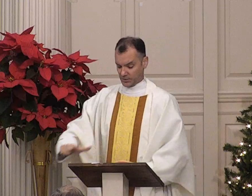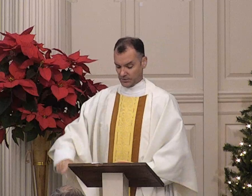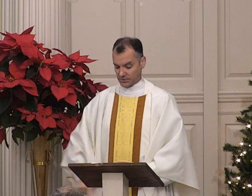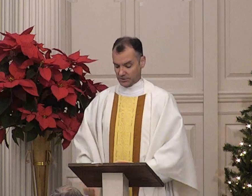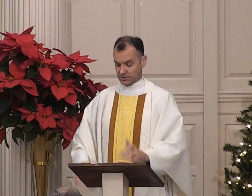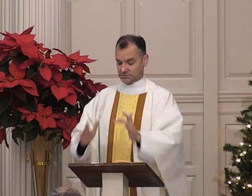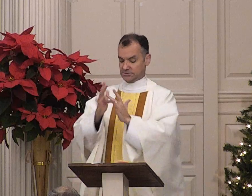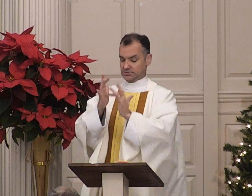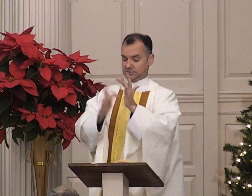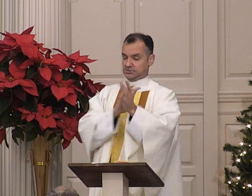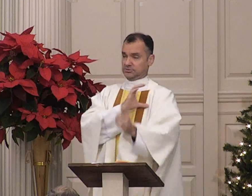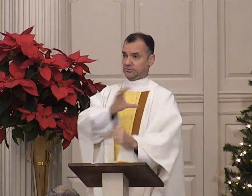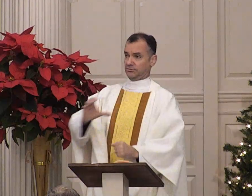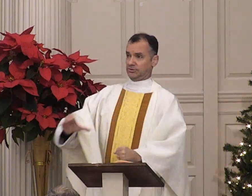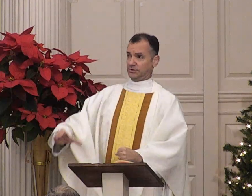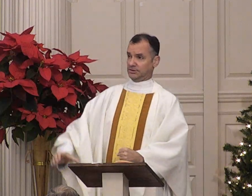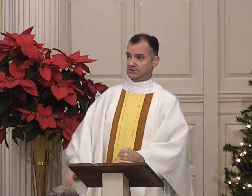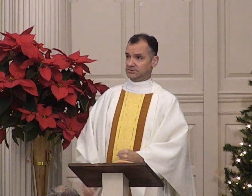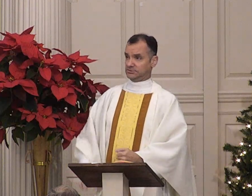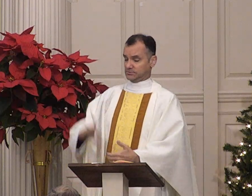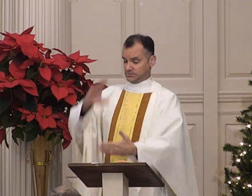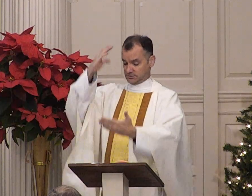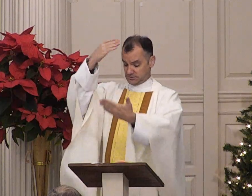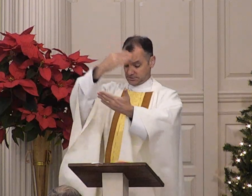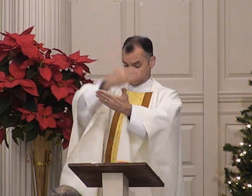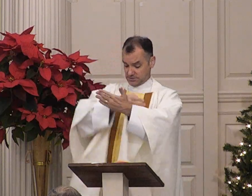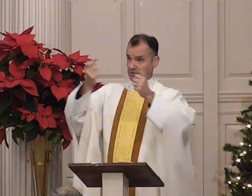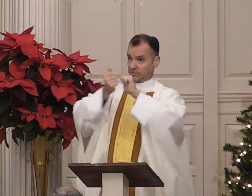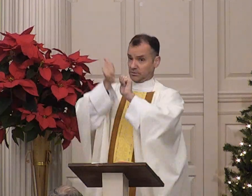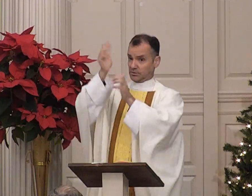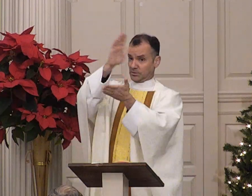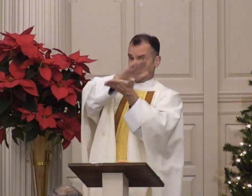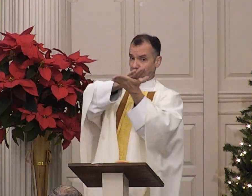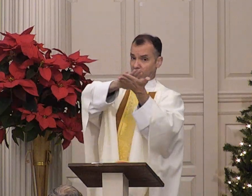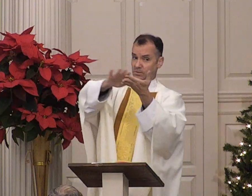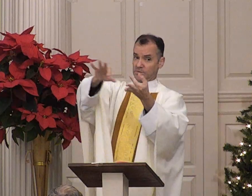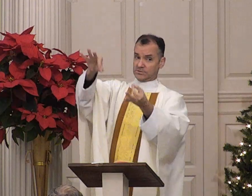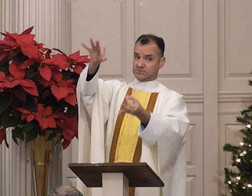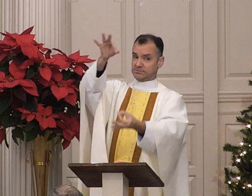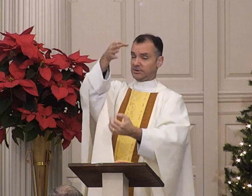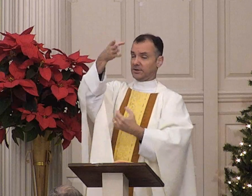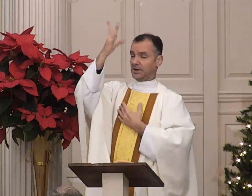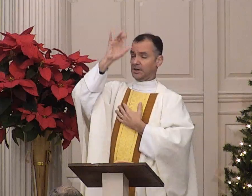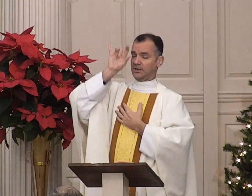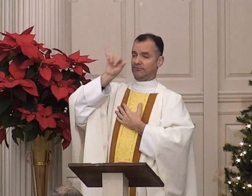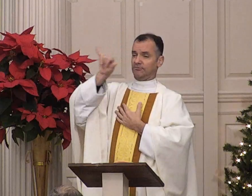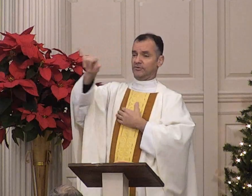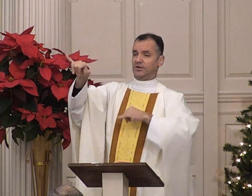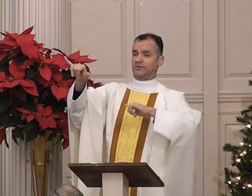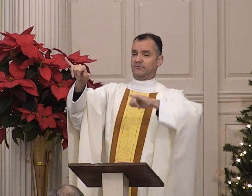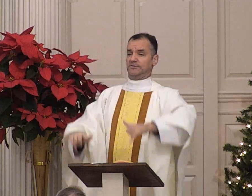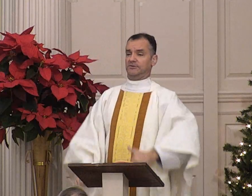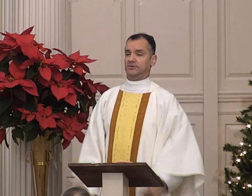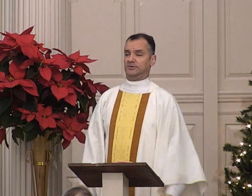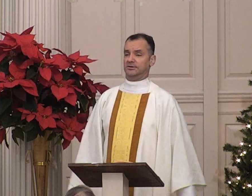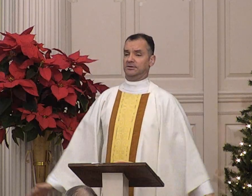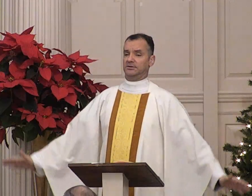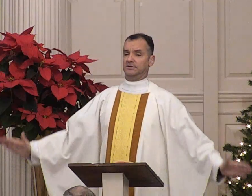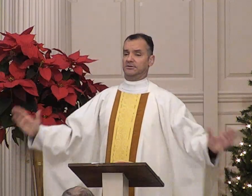Through our Lord Jesus Christ, your Son, who lives and reigns with you in the unity of the Holy Spirit, God, forever and